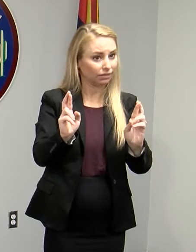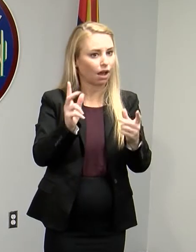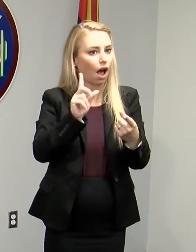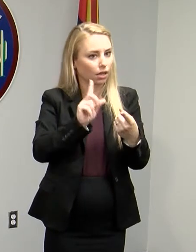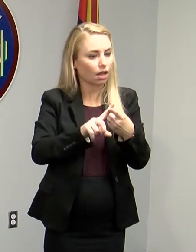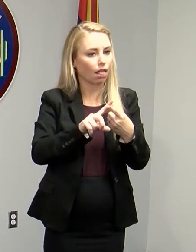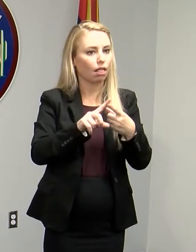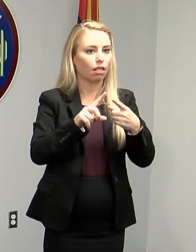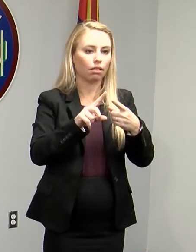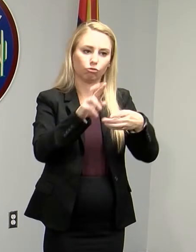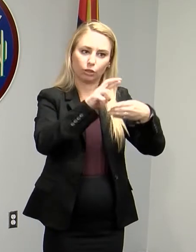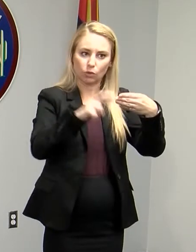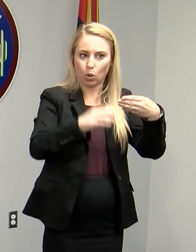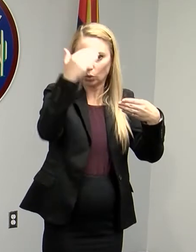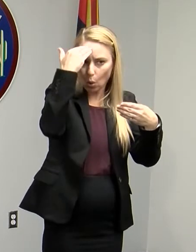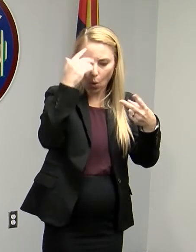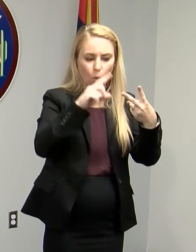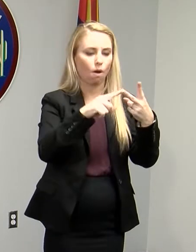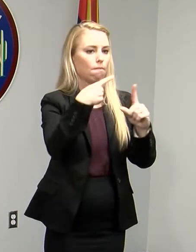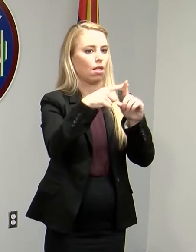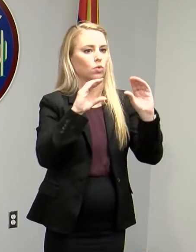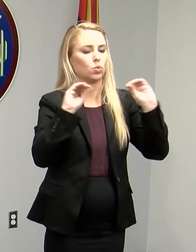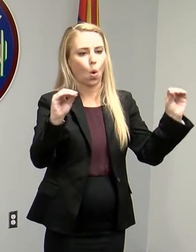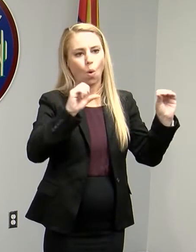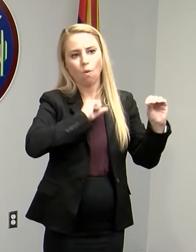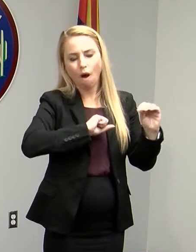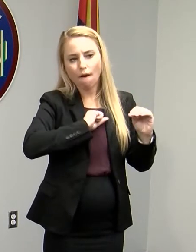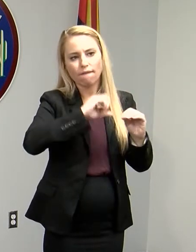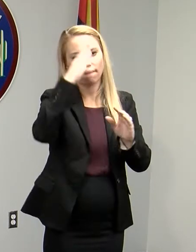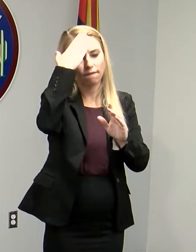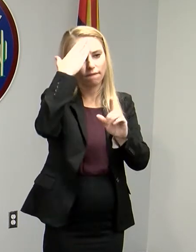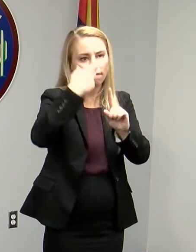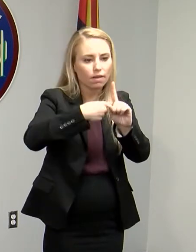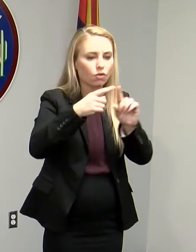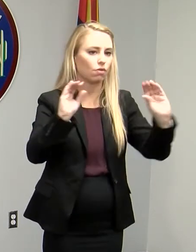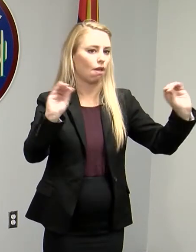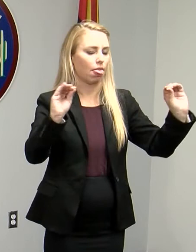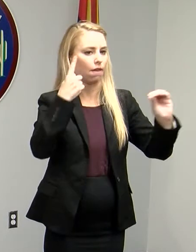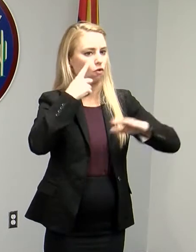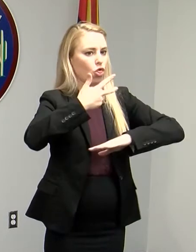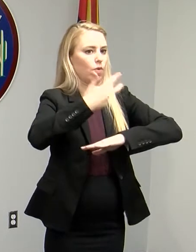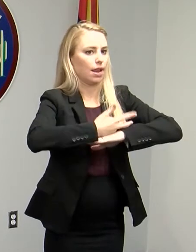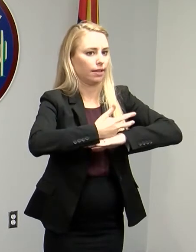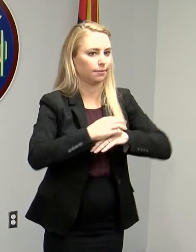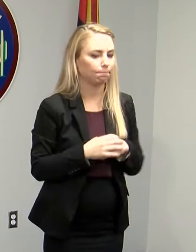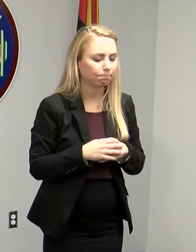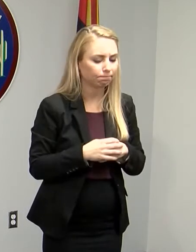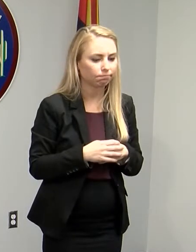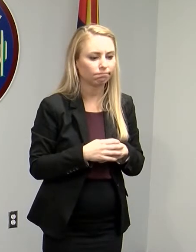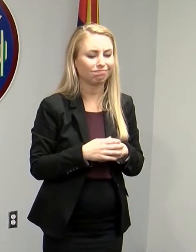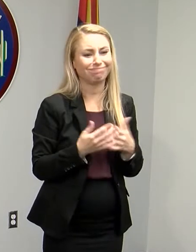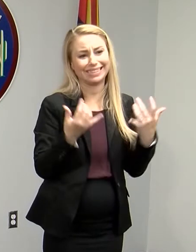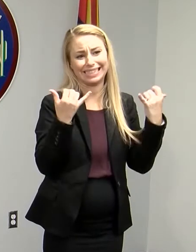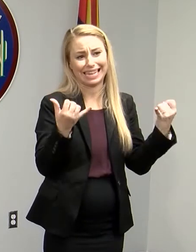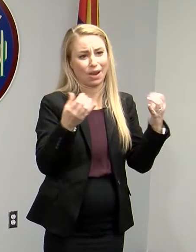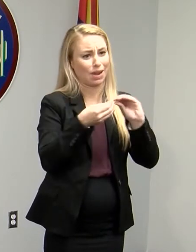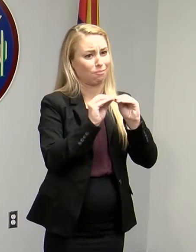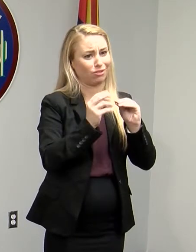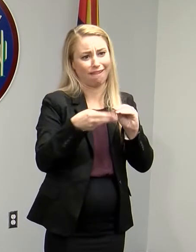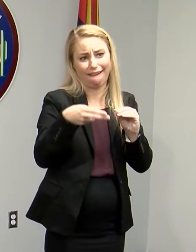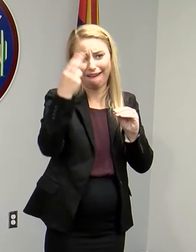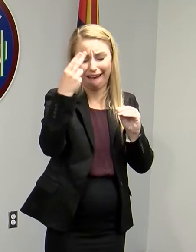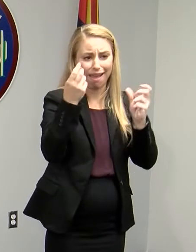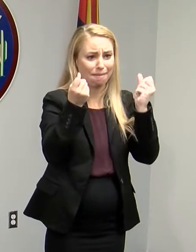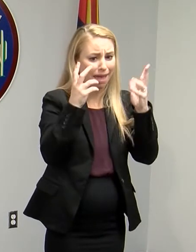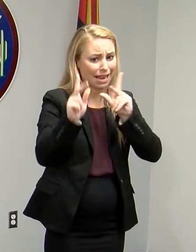have symptoms for 3 days. With so many people in our community infected with COVID-19, and many of them